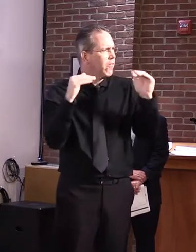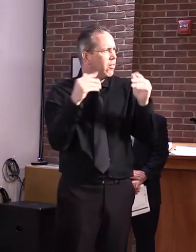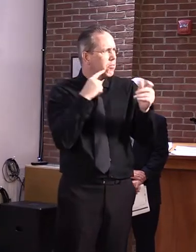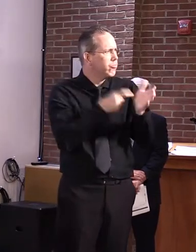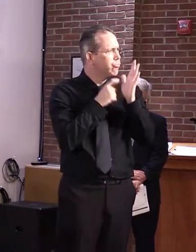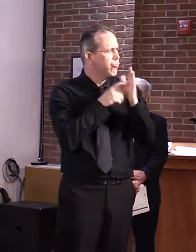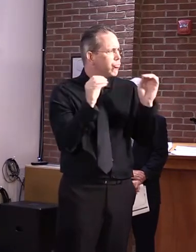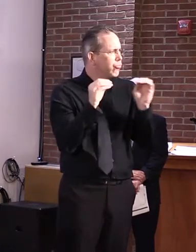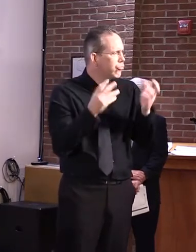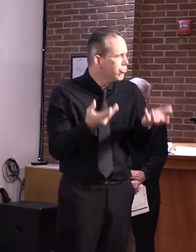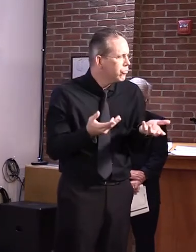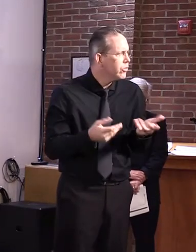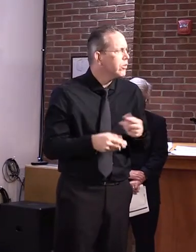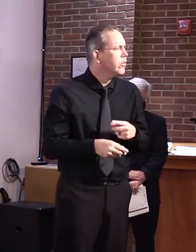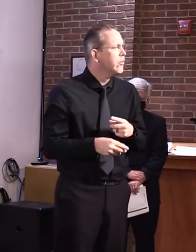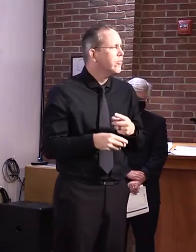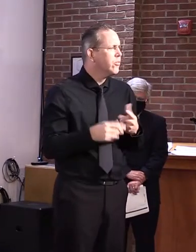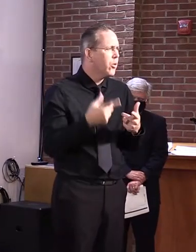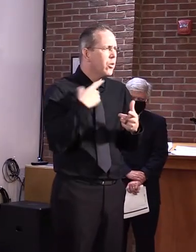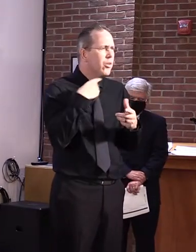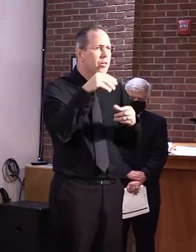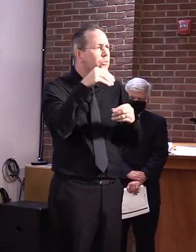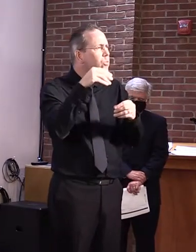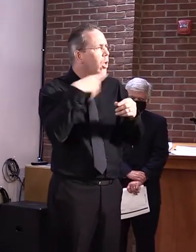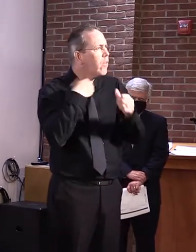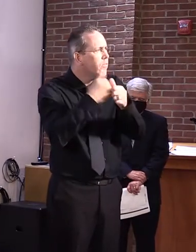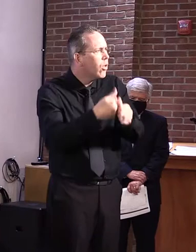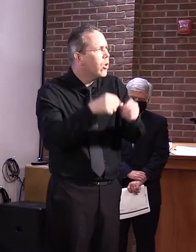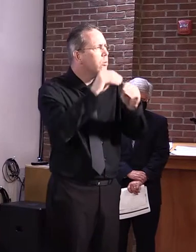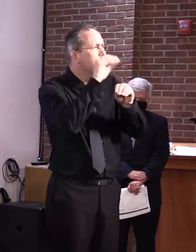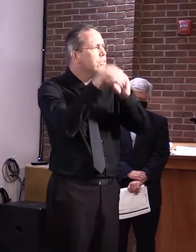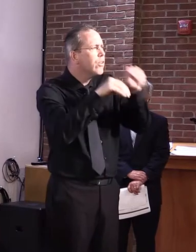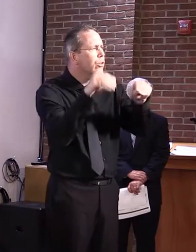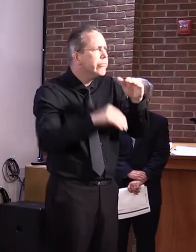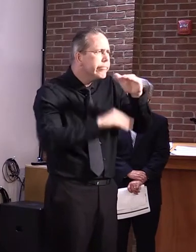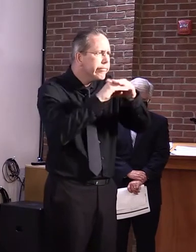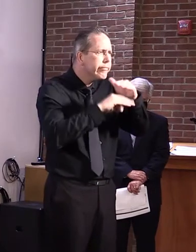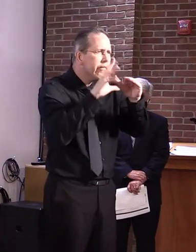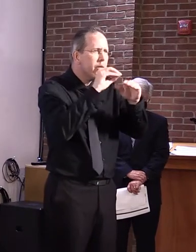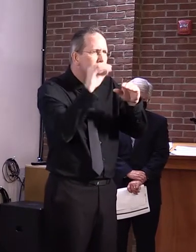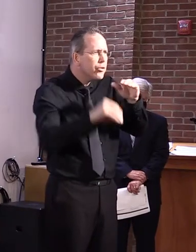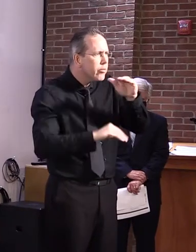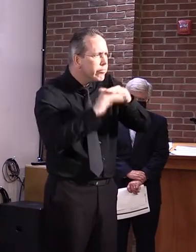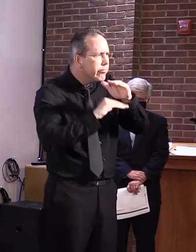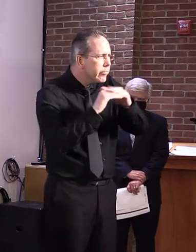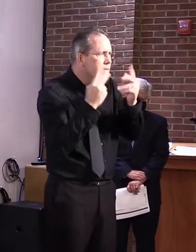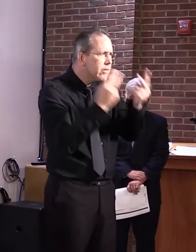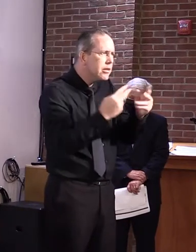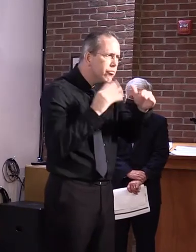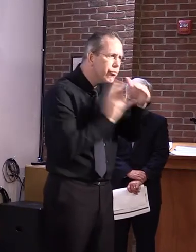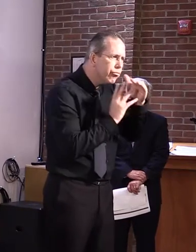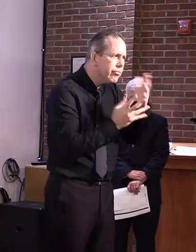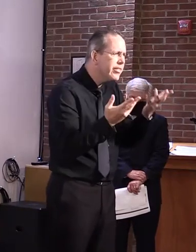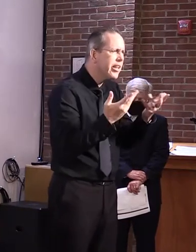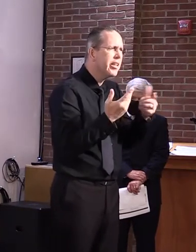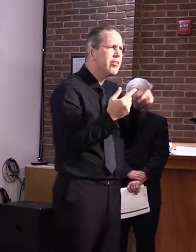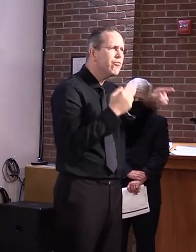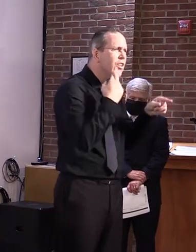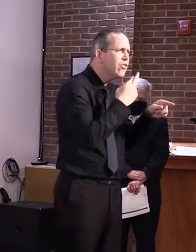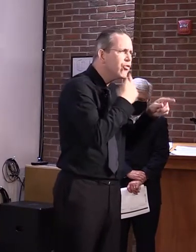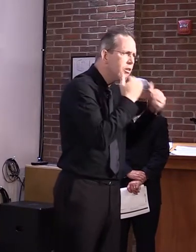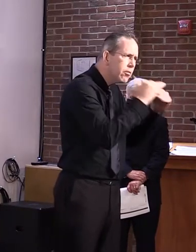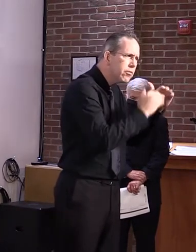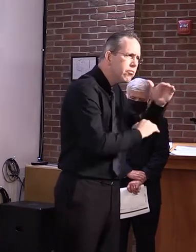retail operations. I don't know who filled it out, whether it was the frontline workers that deal with customers who refuse to wear